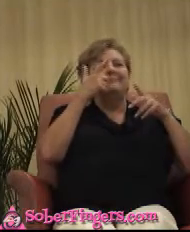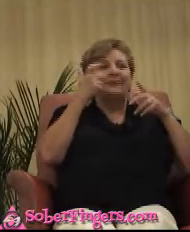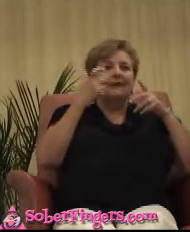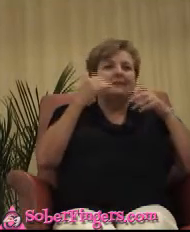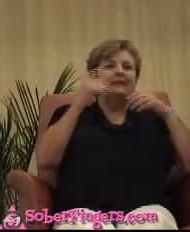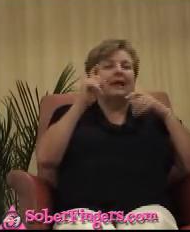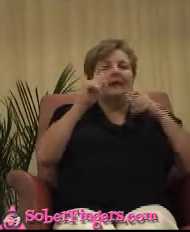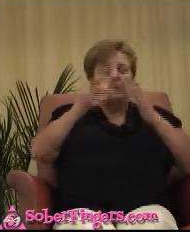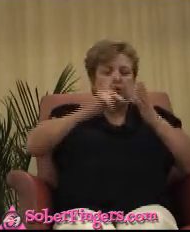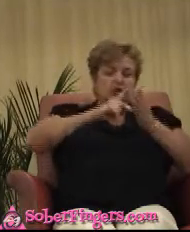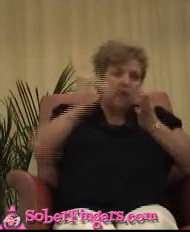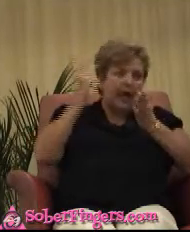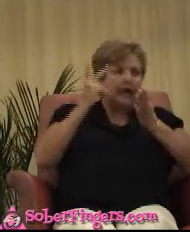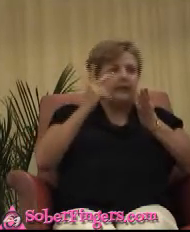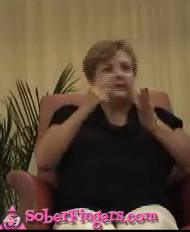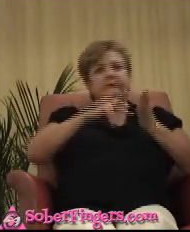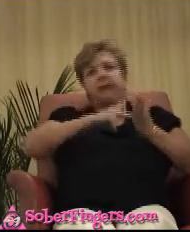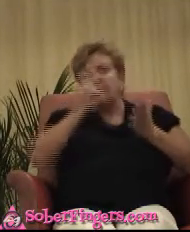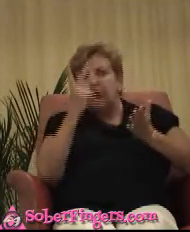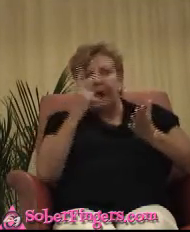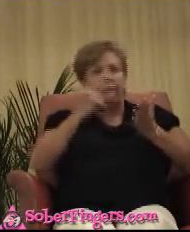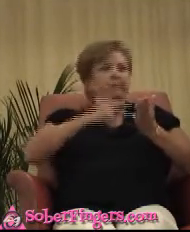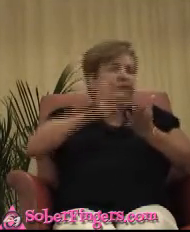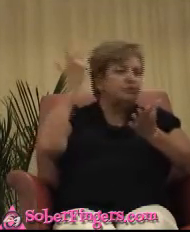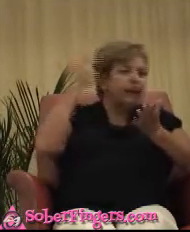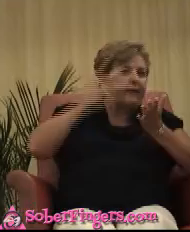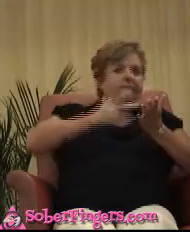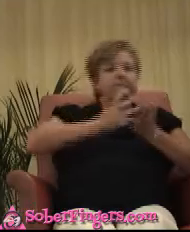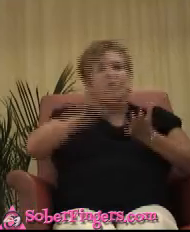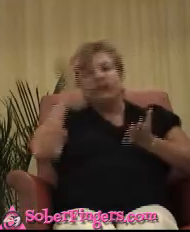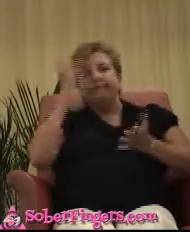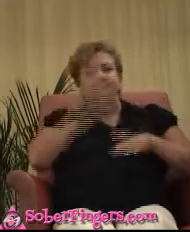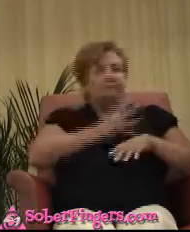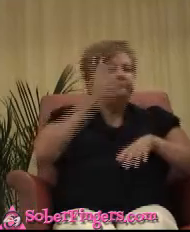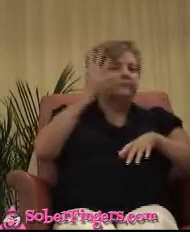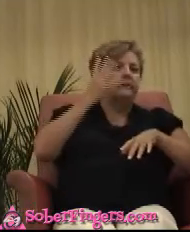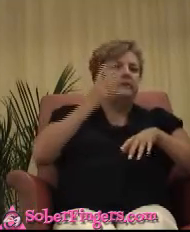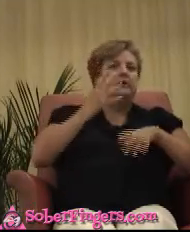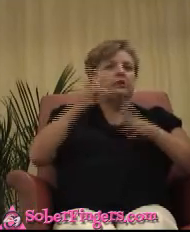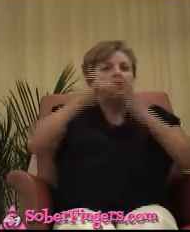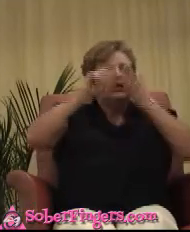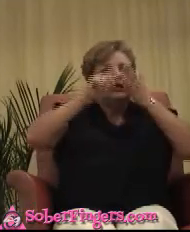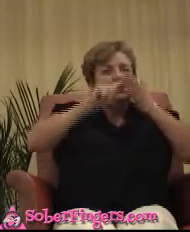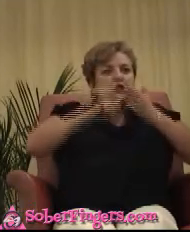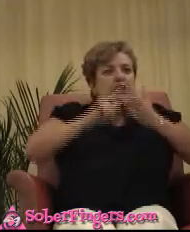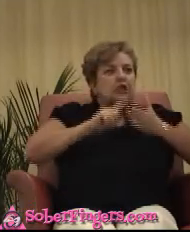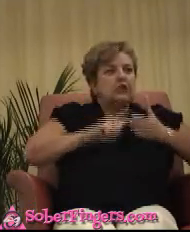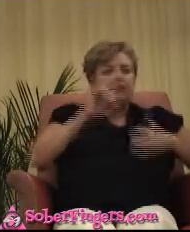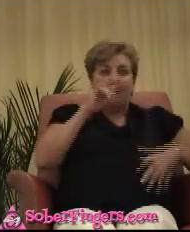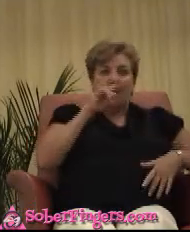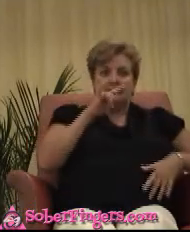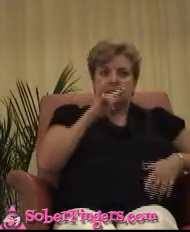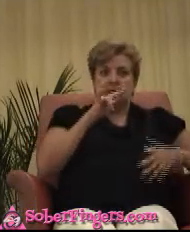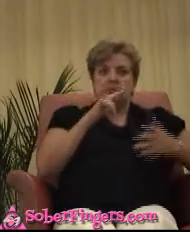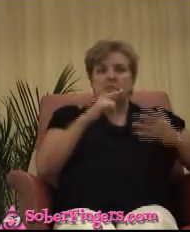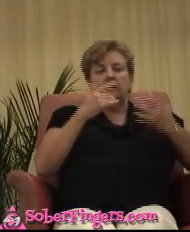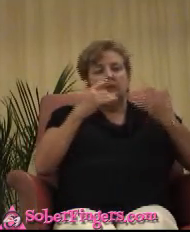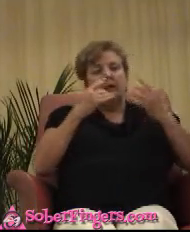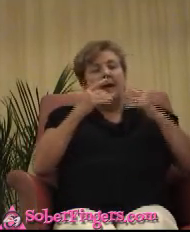double-check, triple-check system. And it went on for 2 years at the time. It's now up to 3. The Northwest